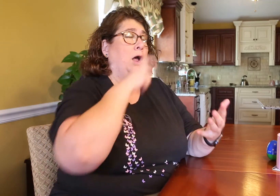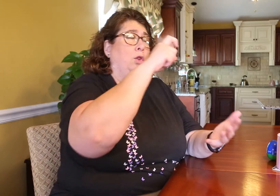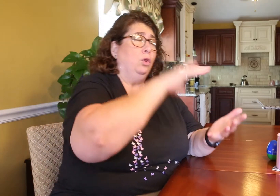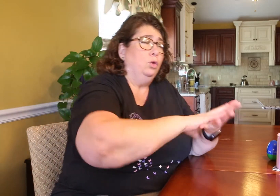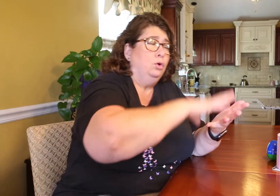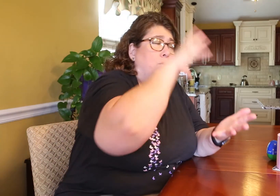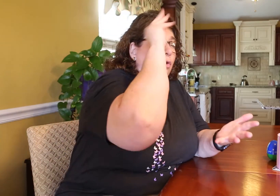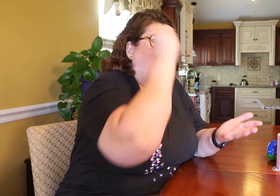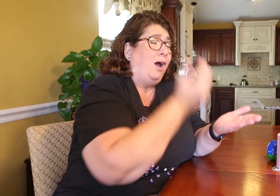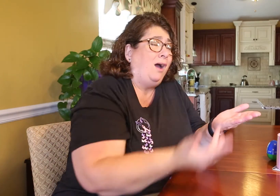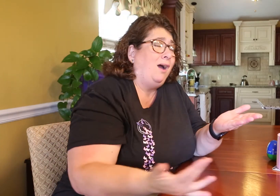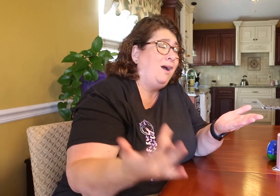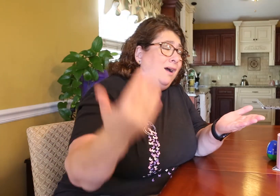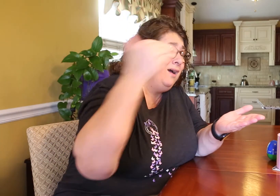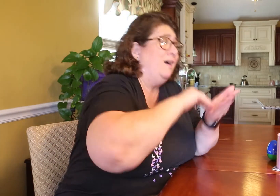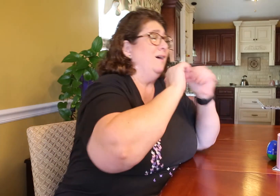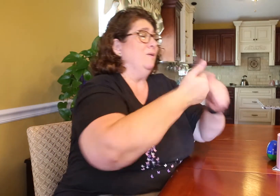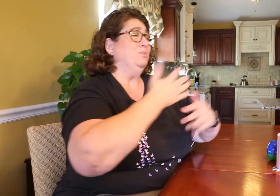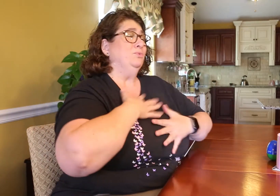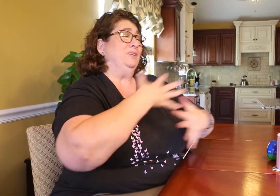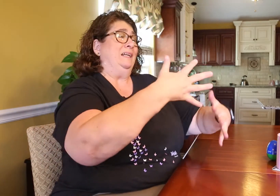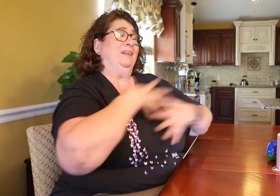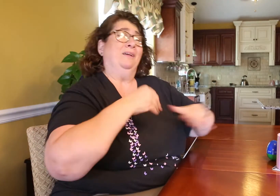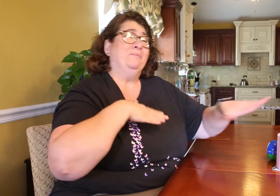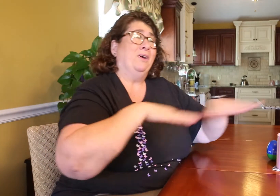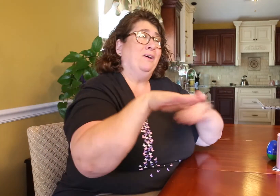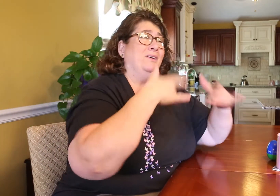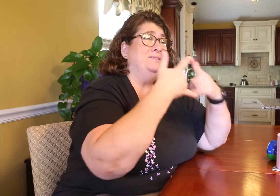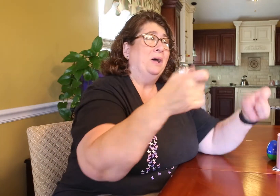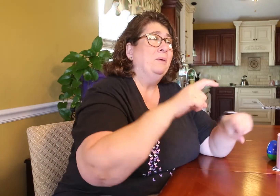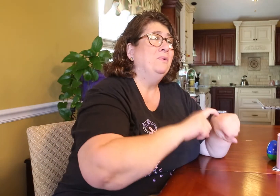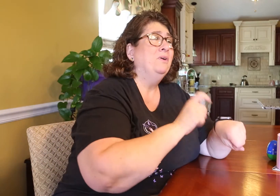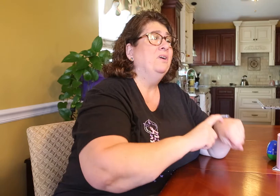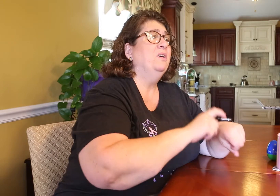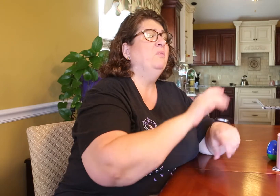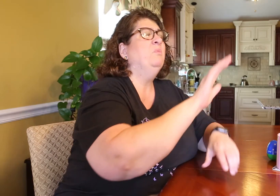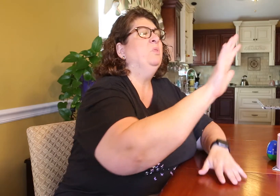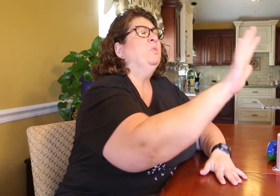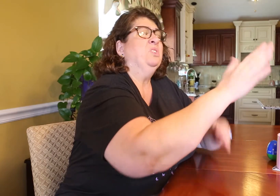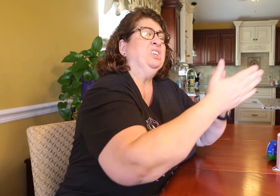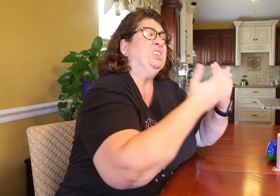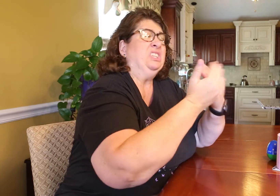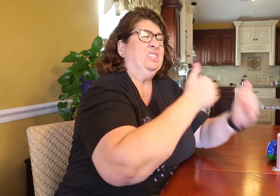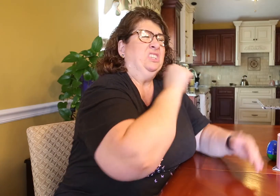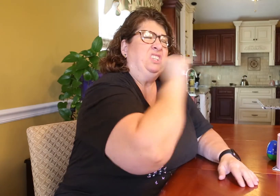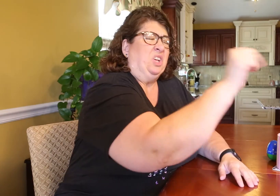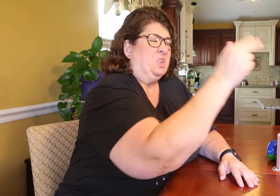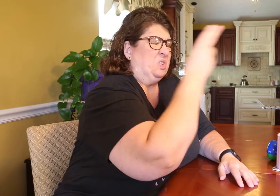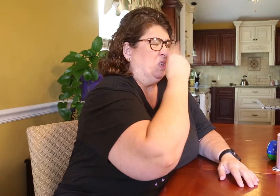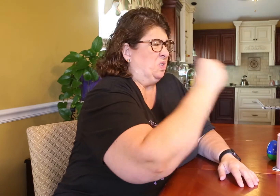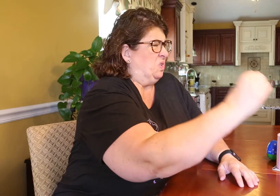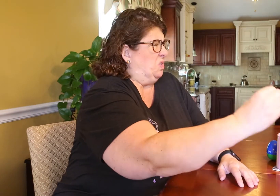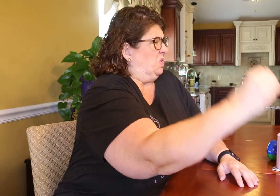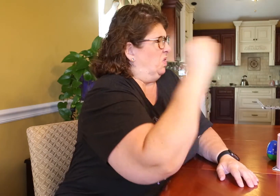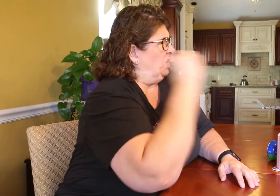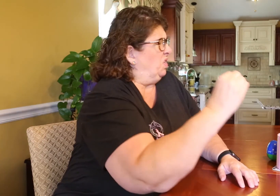I had to relearn how to breathe and walk at the same time. It was not as easy as you would think.